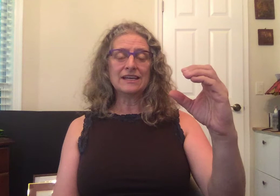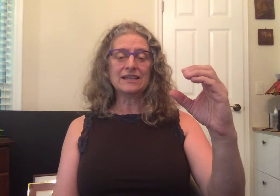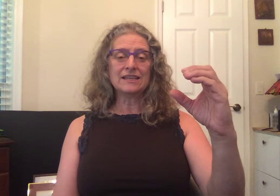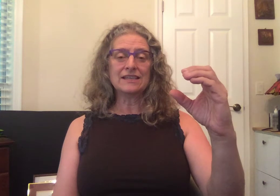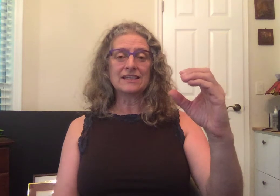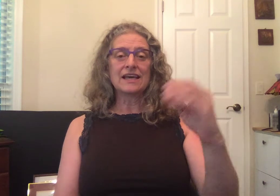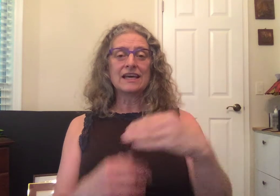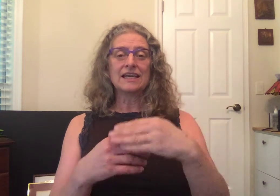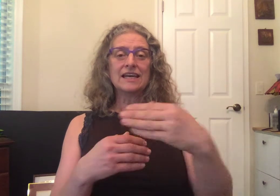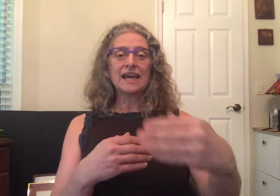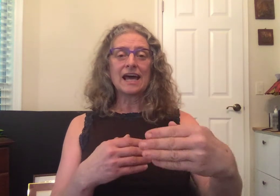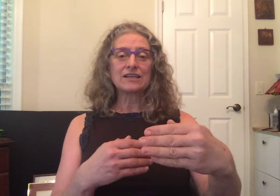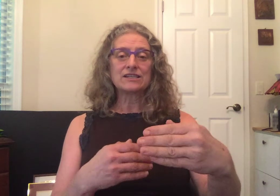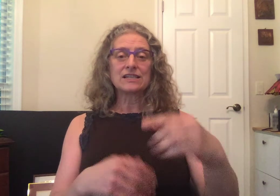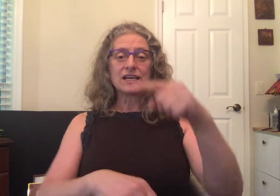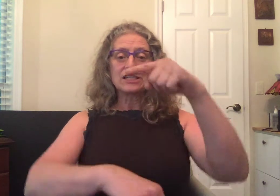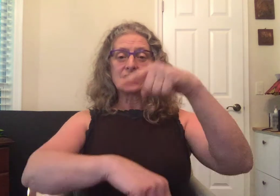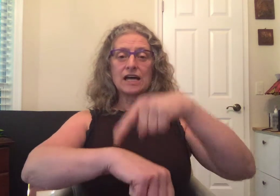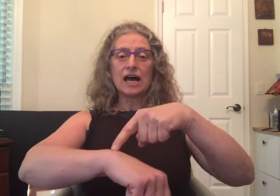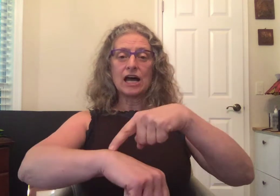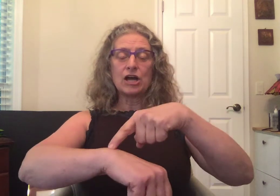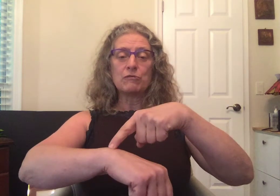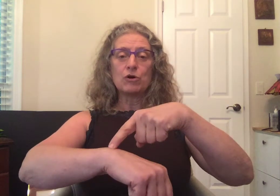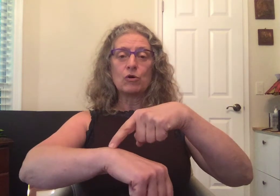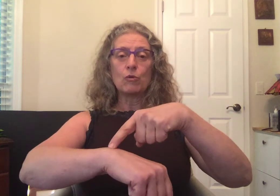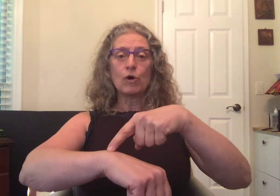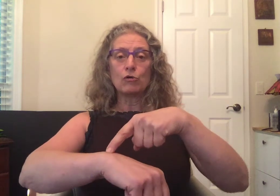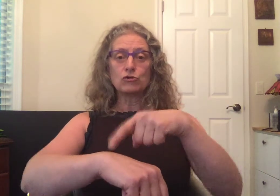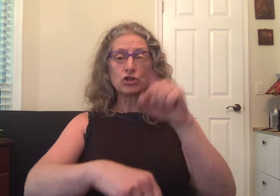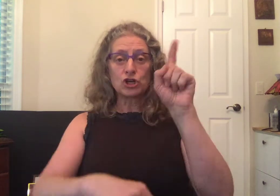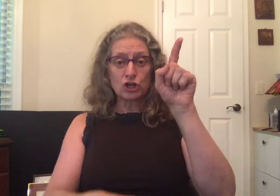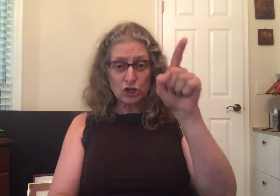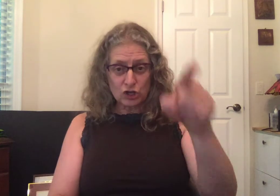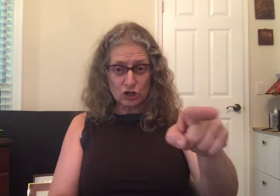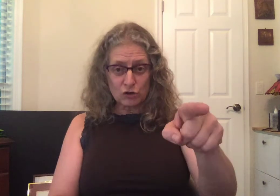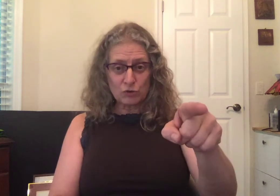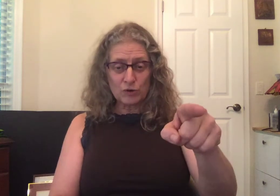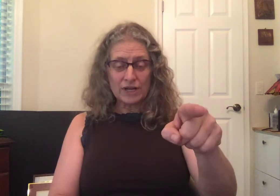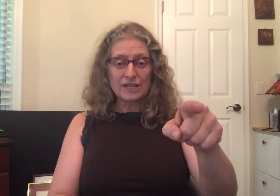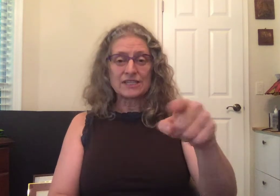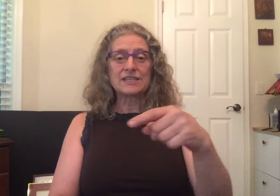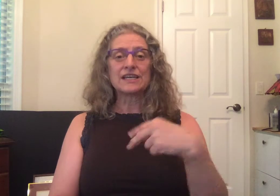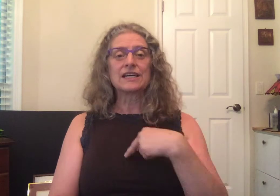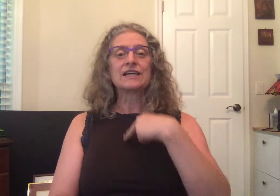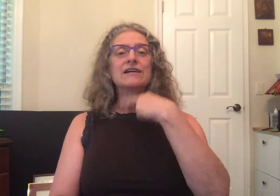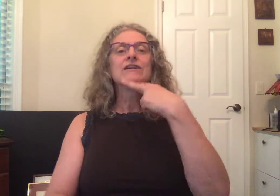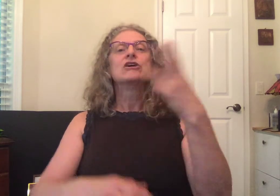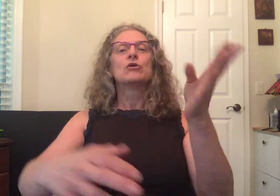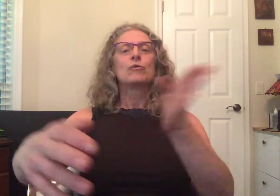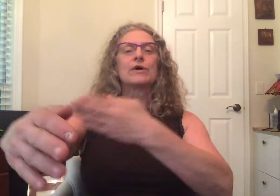ABCs. Next time, won't you sing